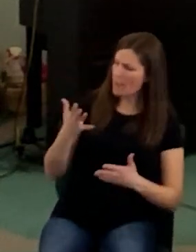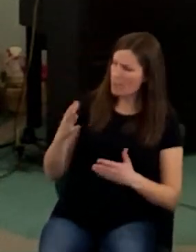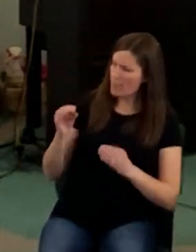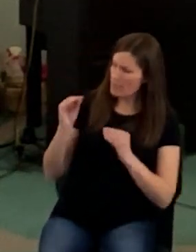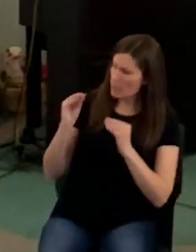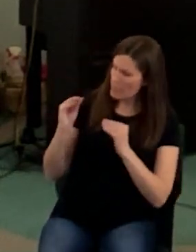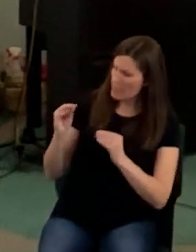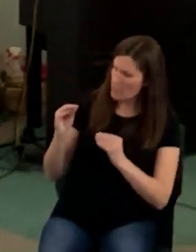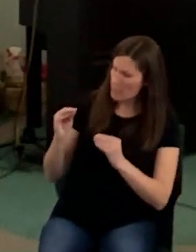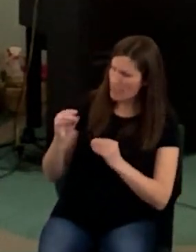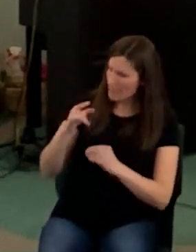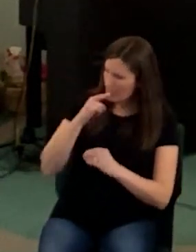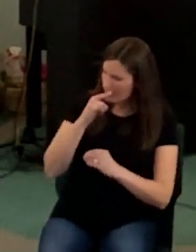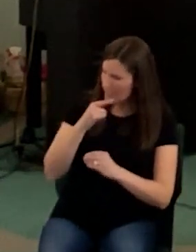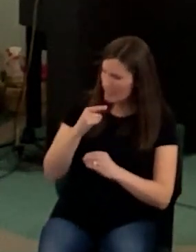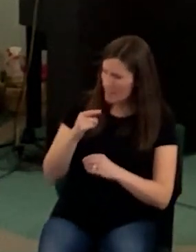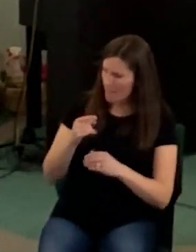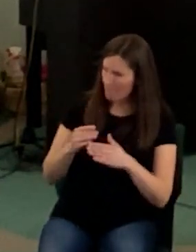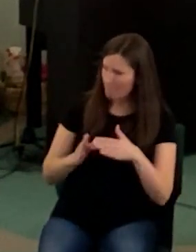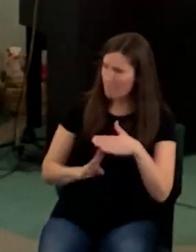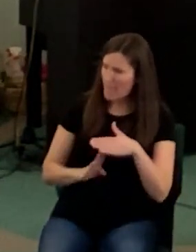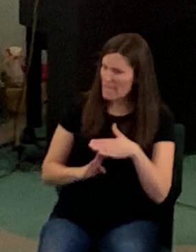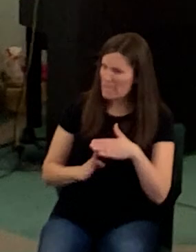kids basic things